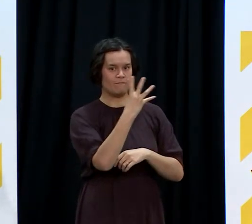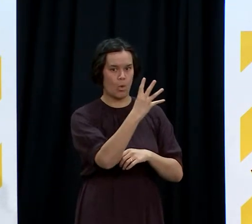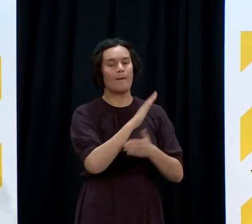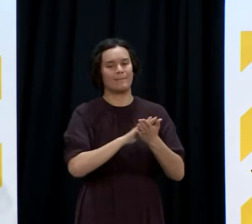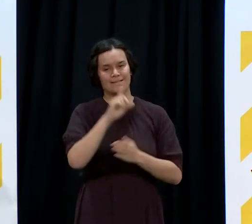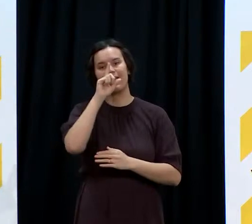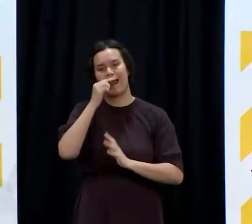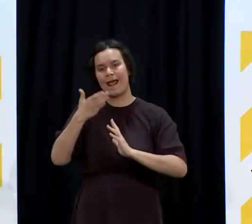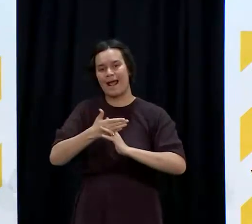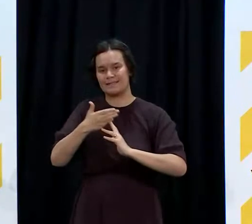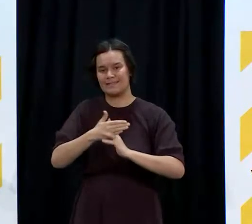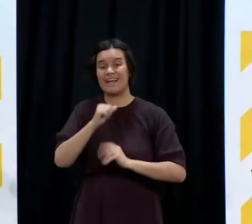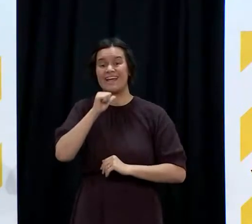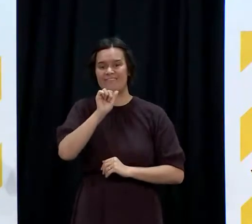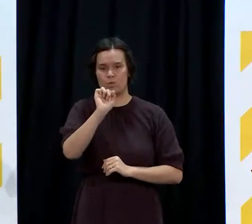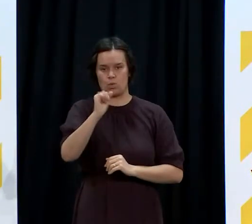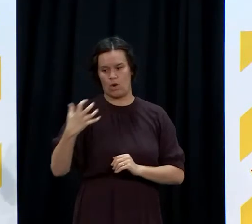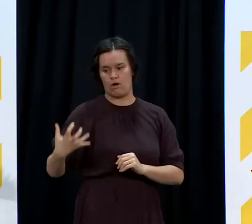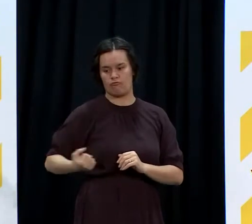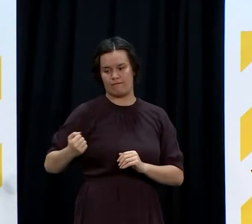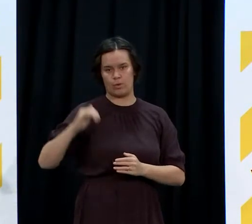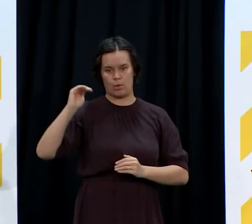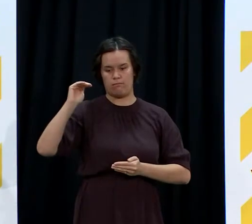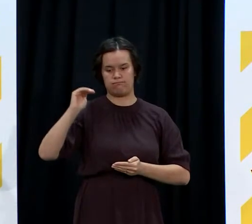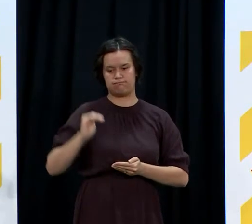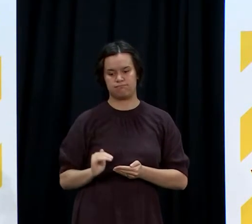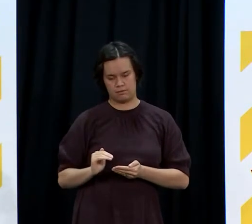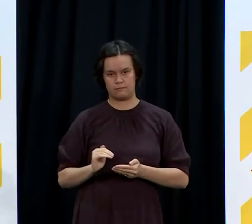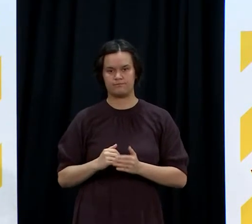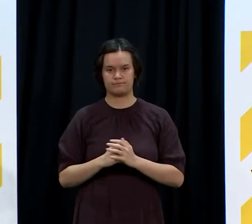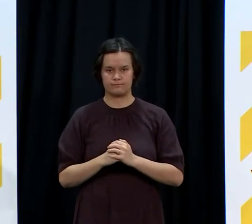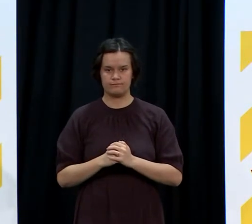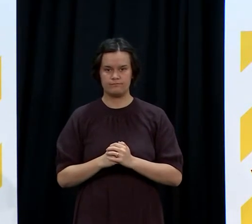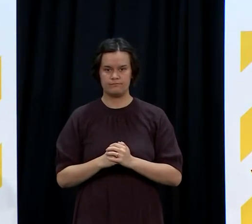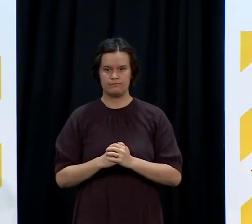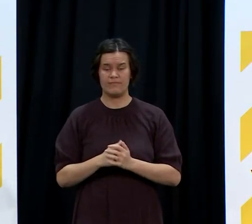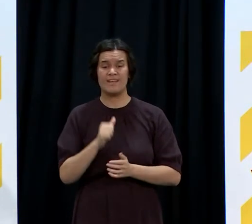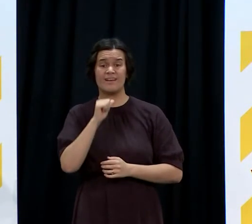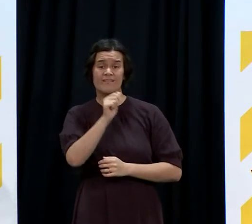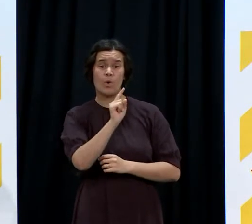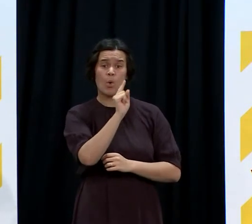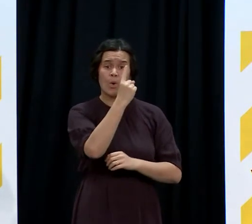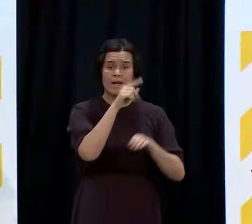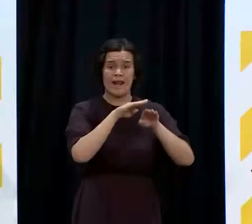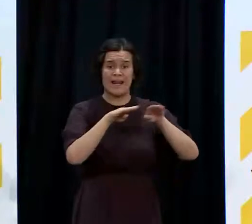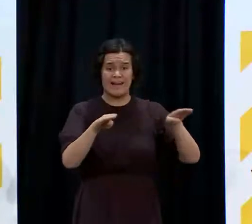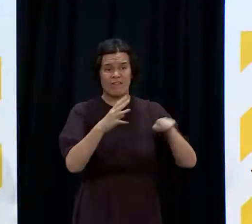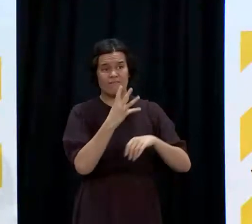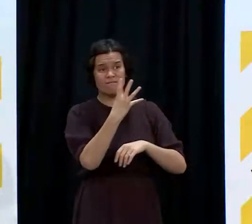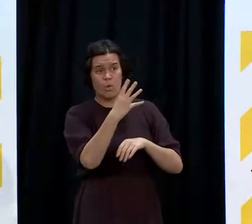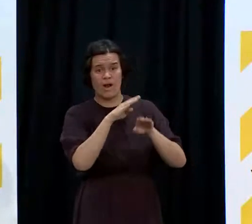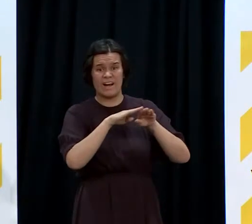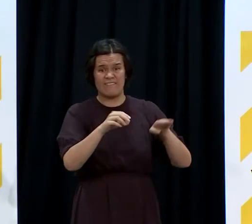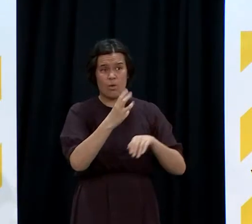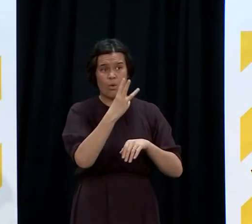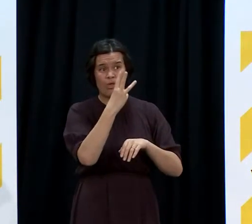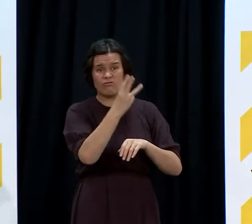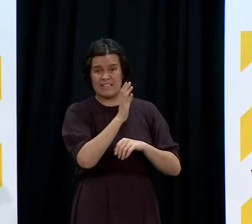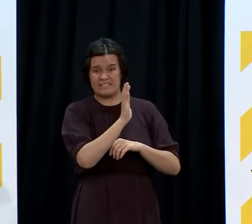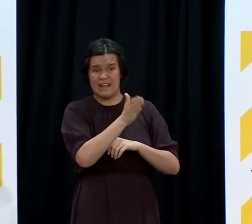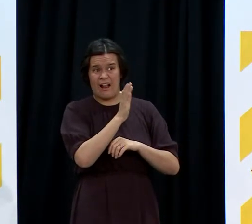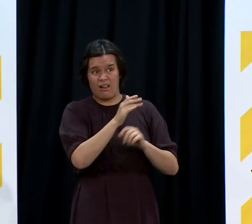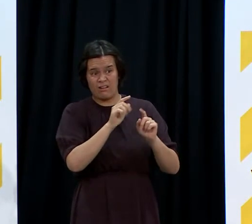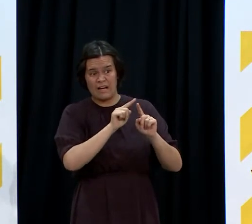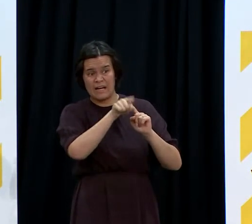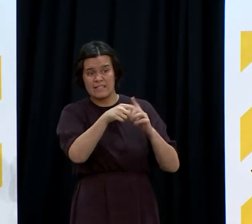a reminder, if Auckland stays at either alert level 4 or alert level 3 after Cabinet's decision on Monday,